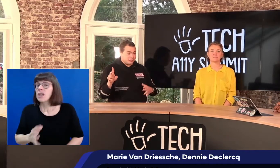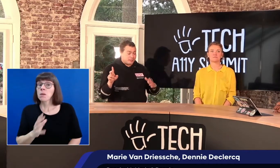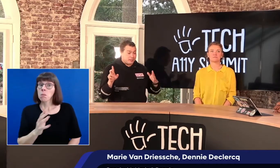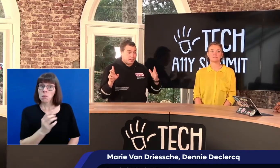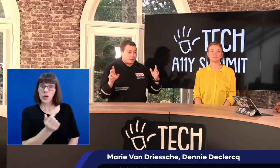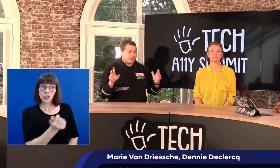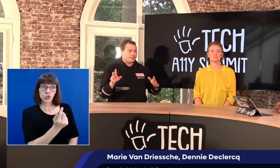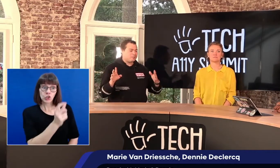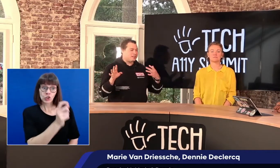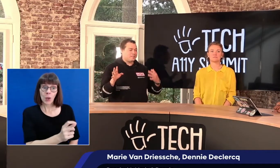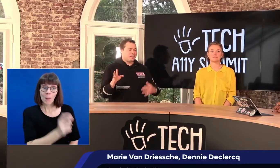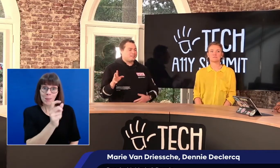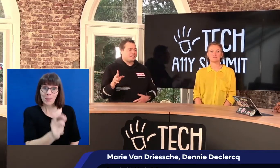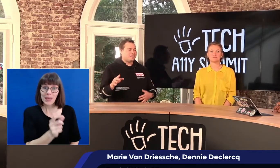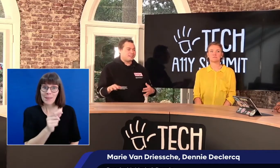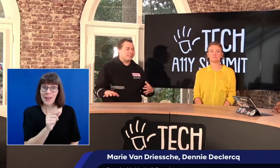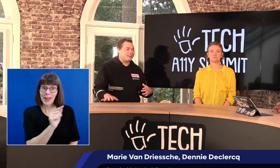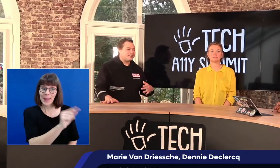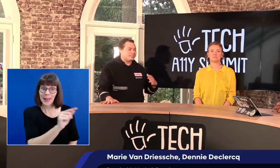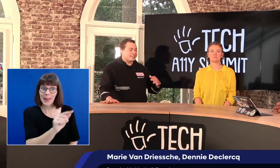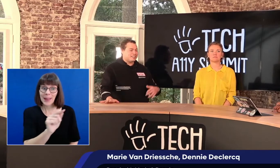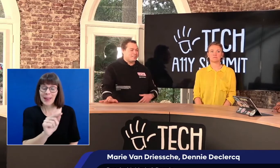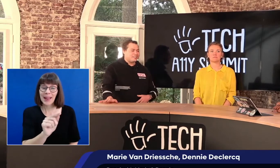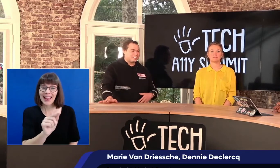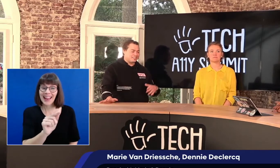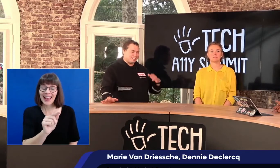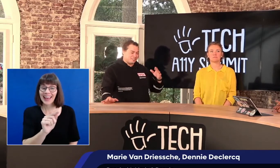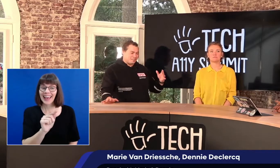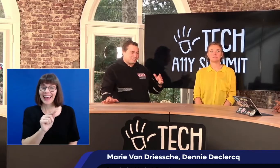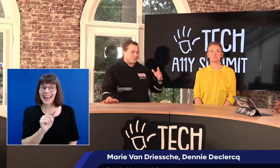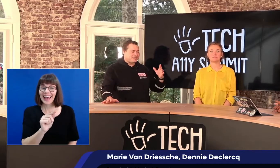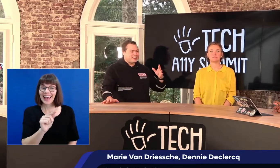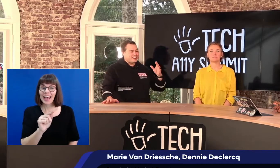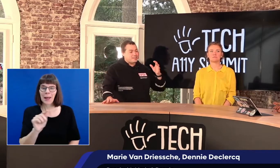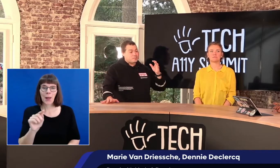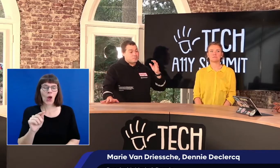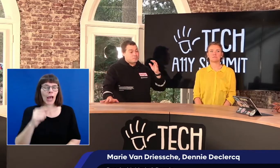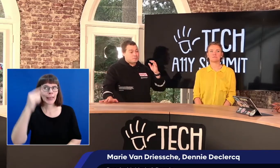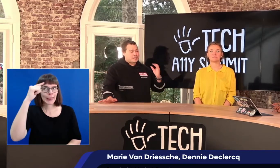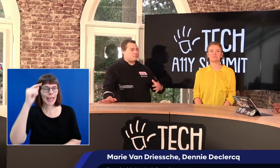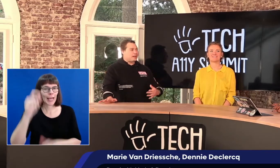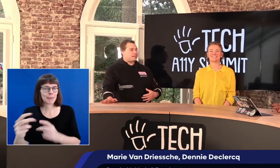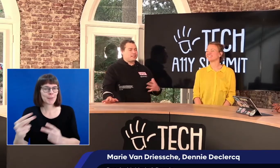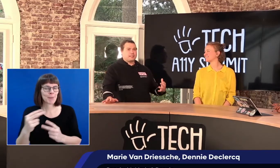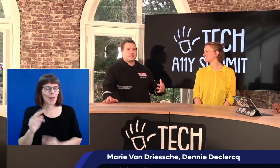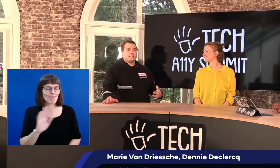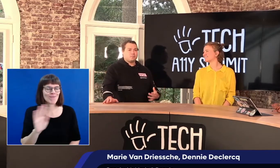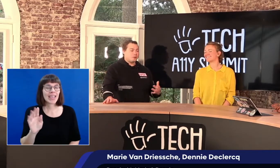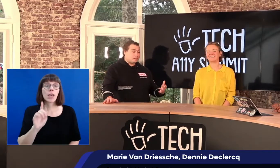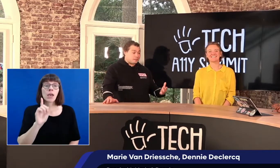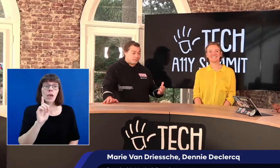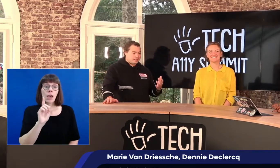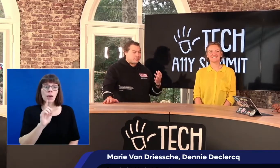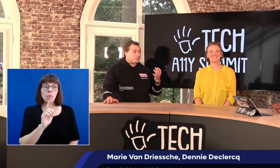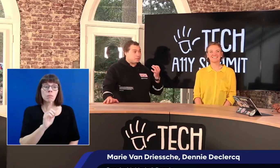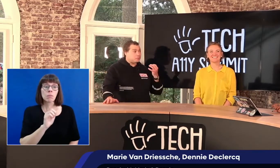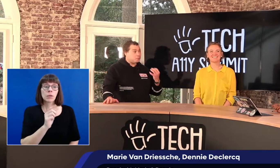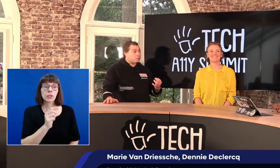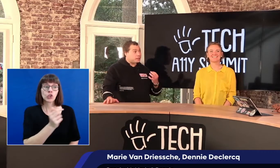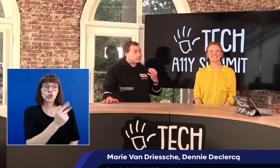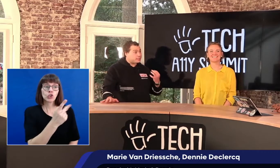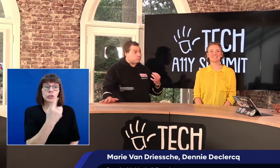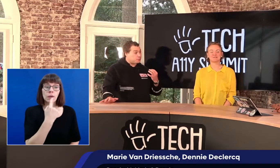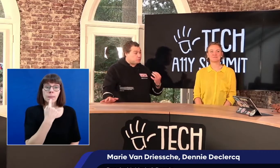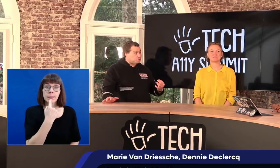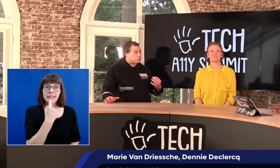sign, and I don't think they are watching this kind of events, but it's bad, they said. But that is one of the